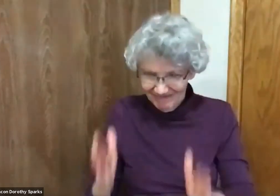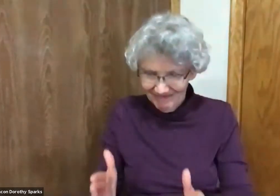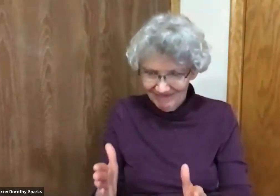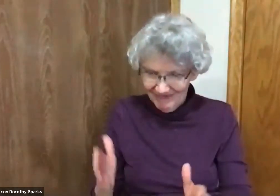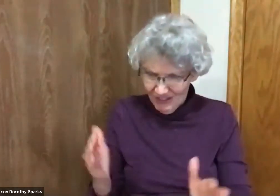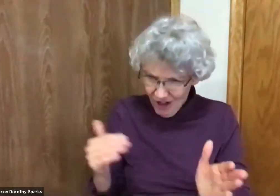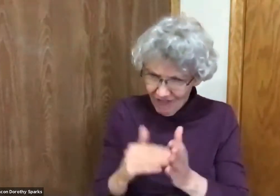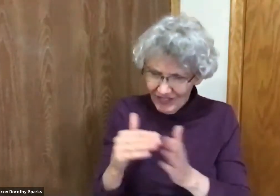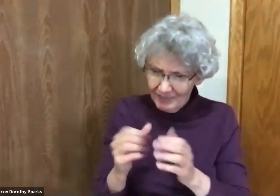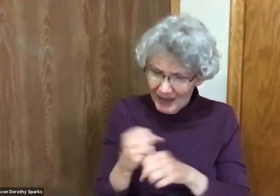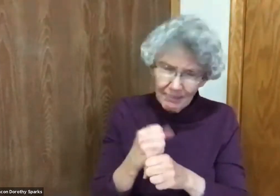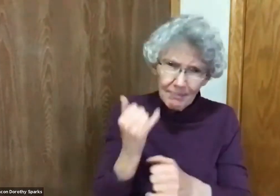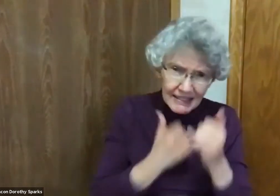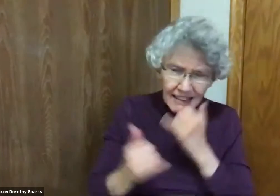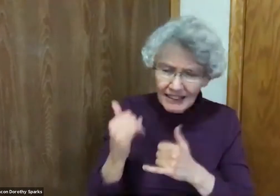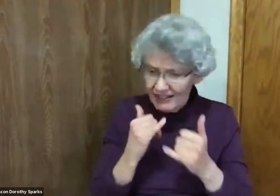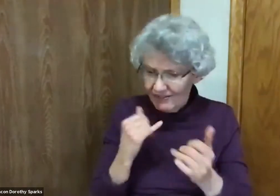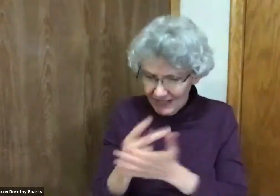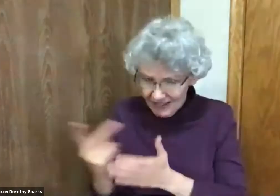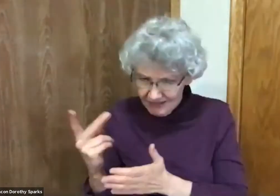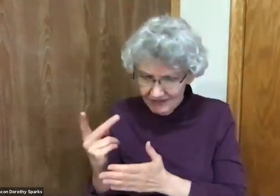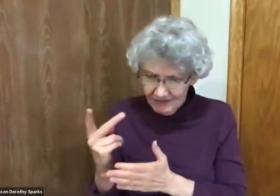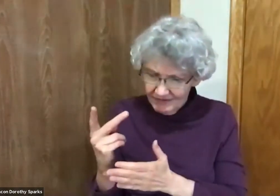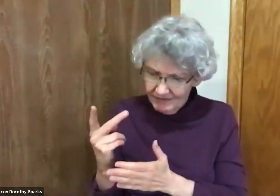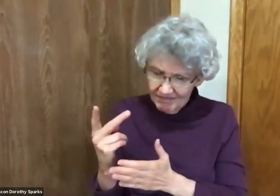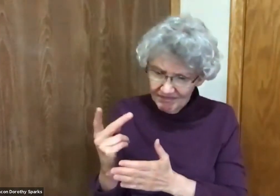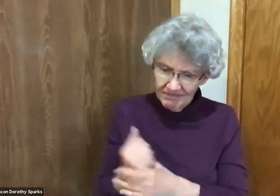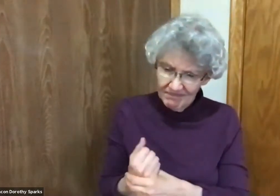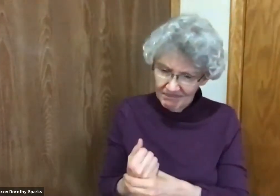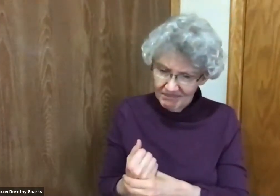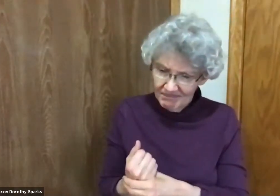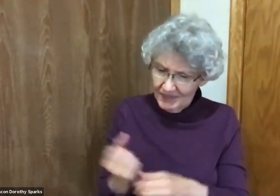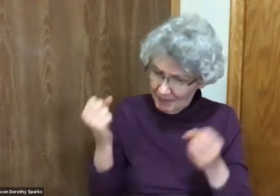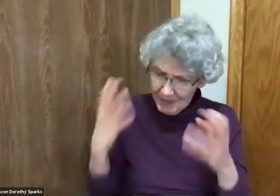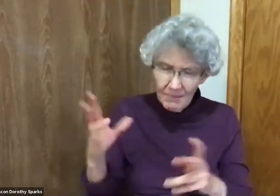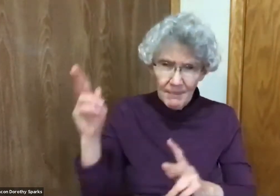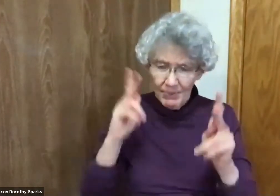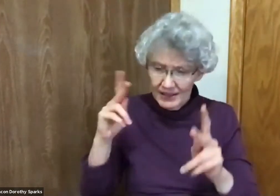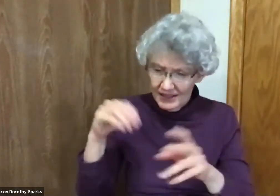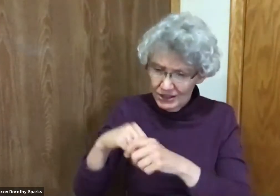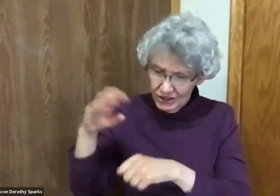And we followers often make mistakes and fail.